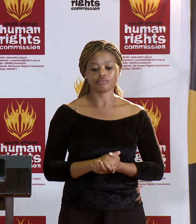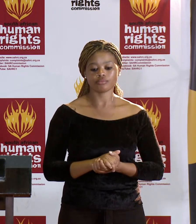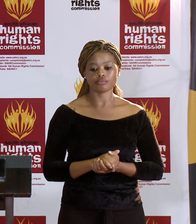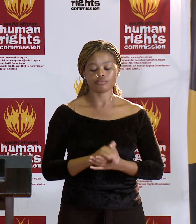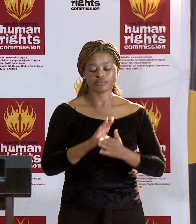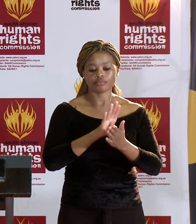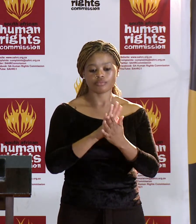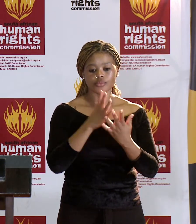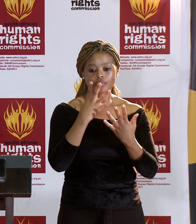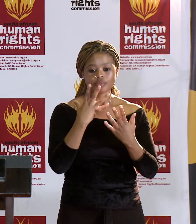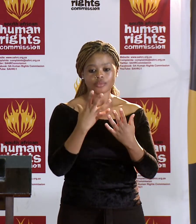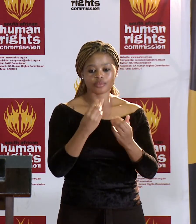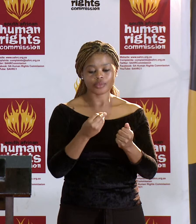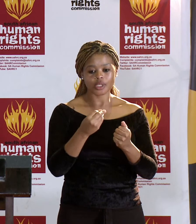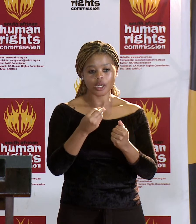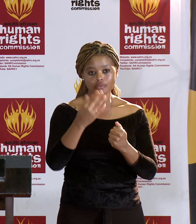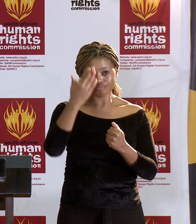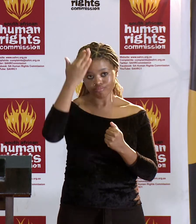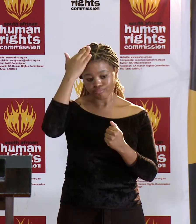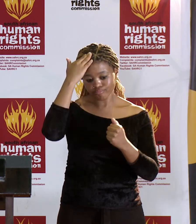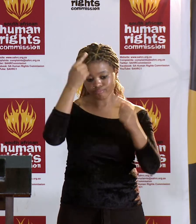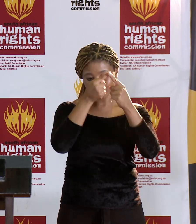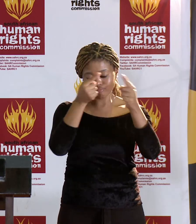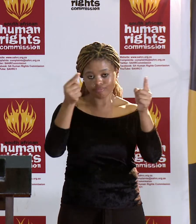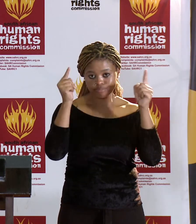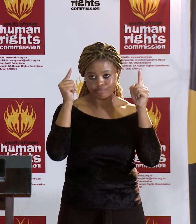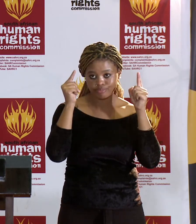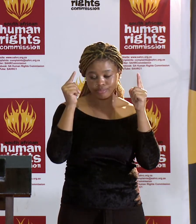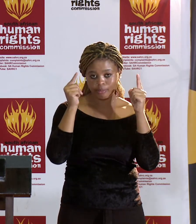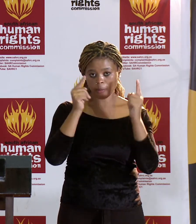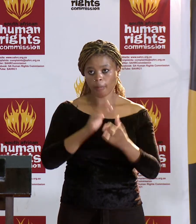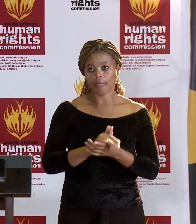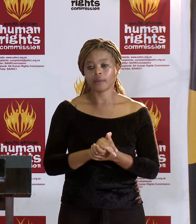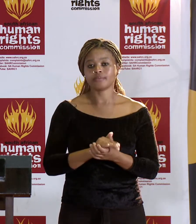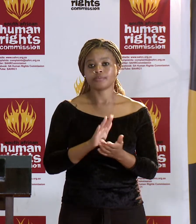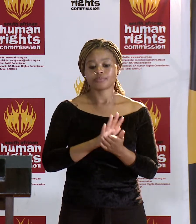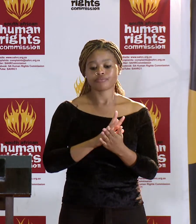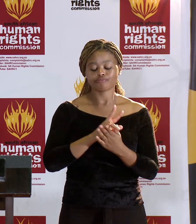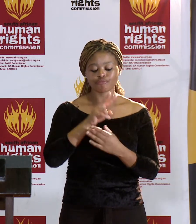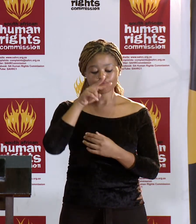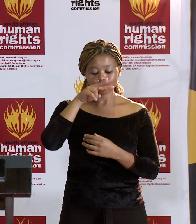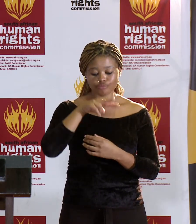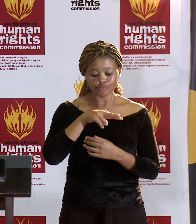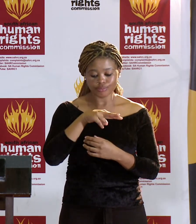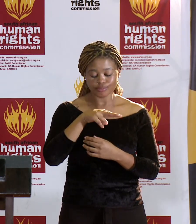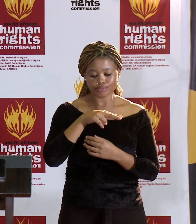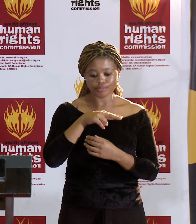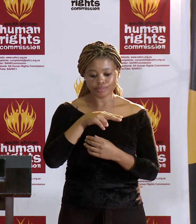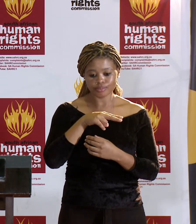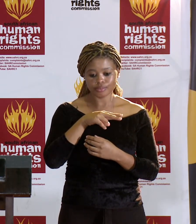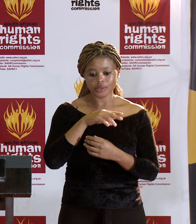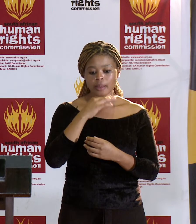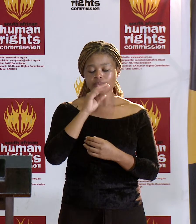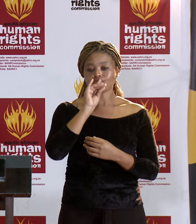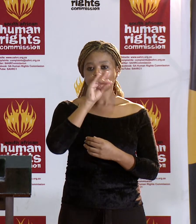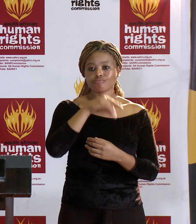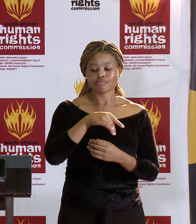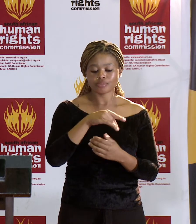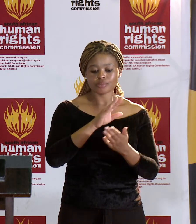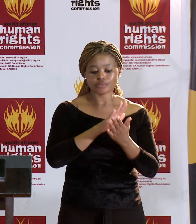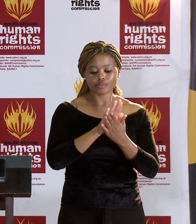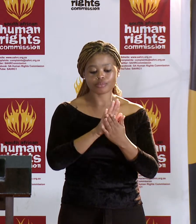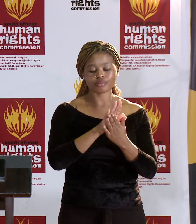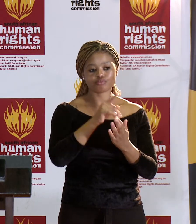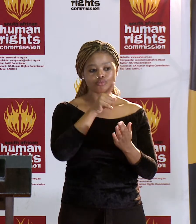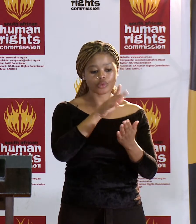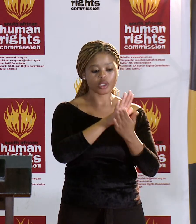and having a whack on your head with a square cap, and you look down, and both you and